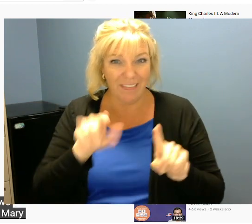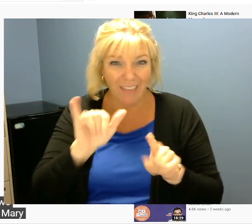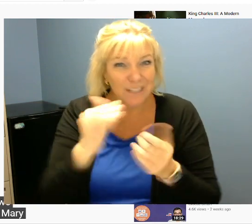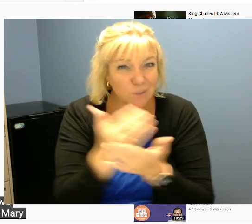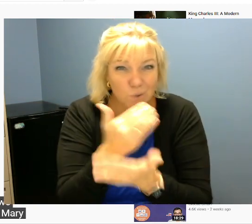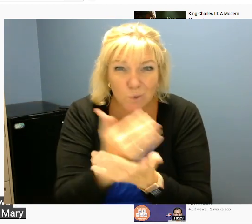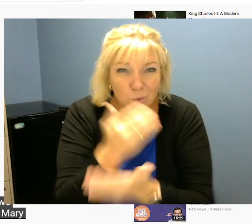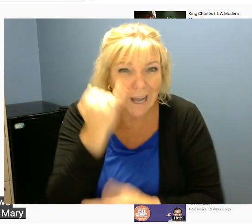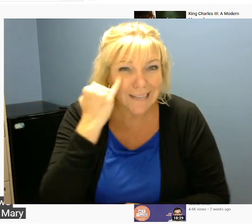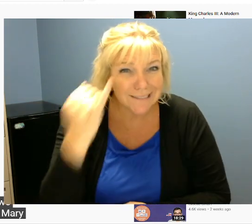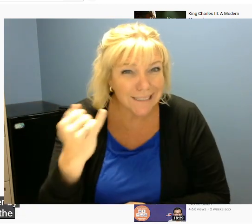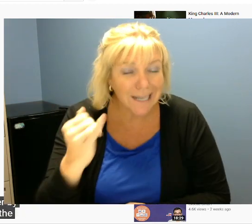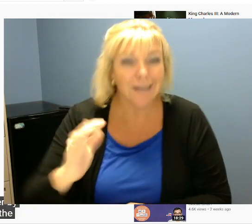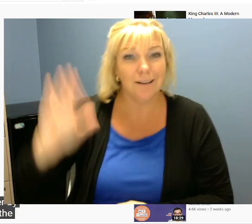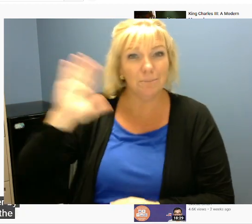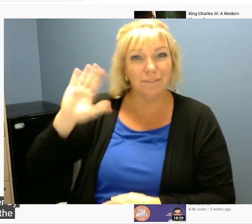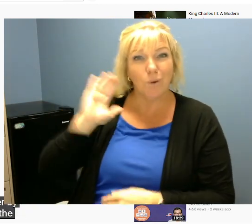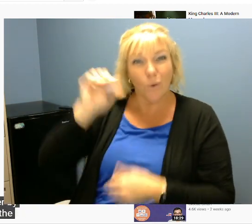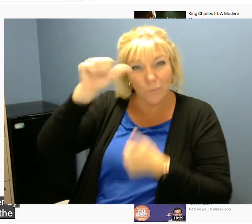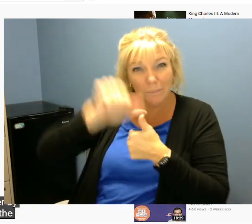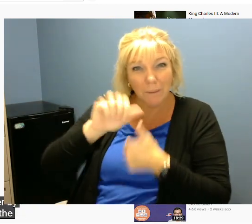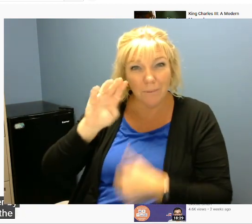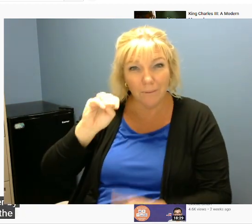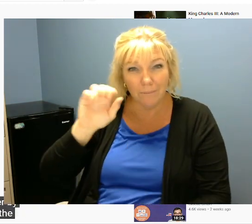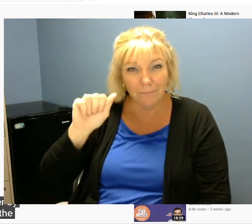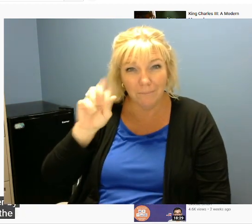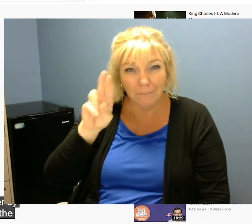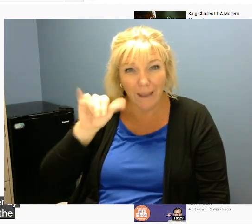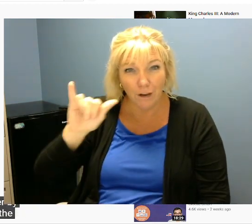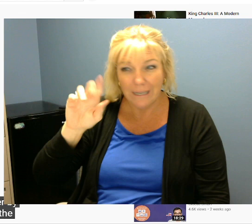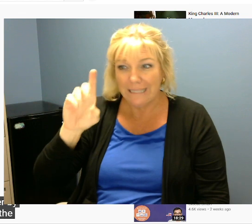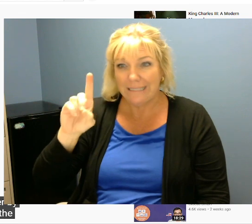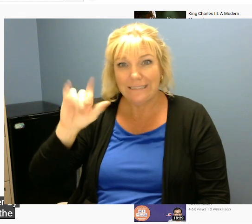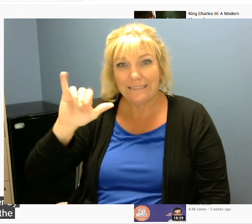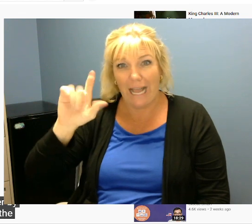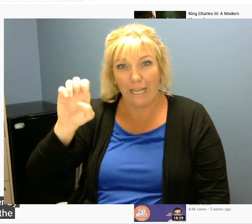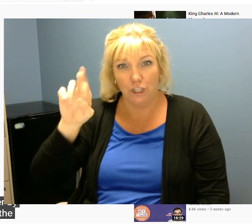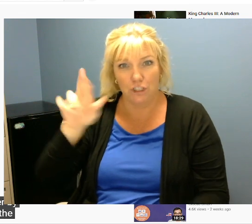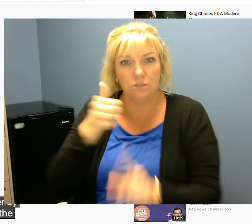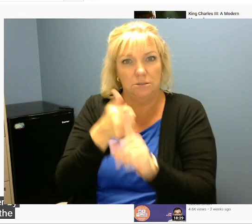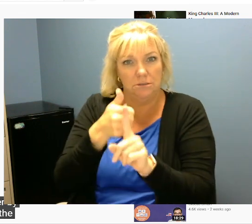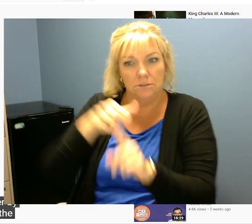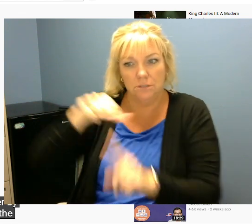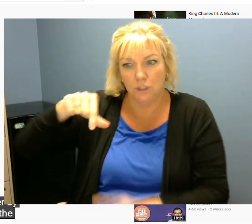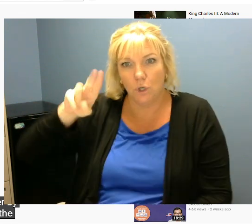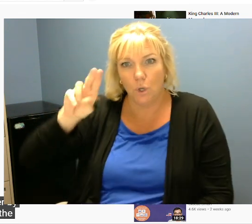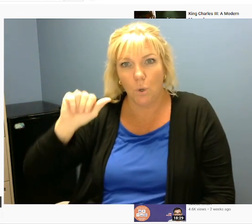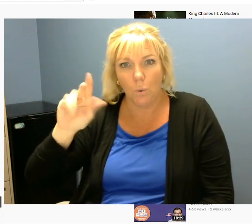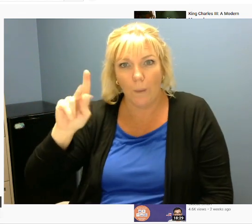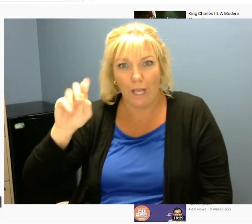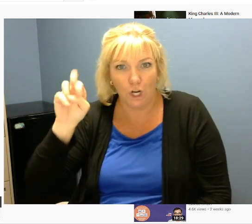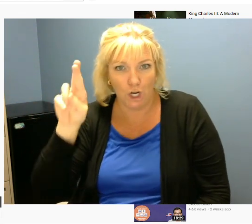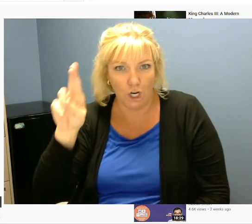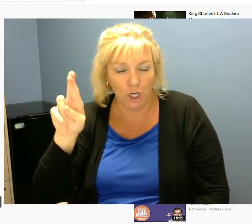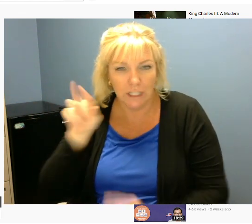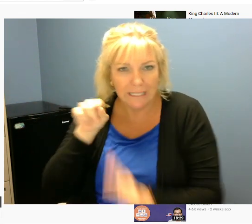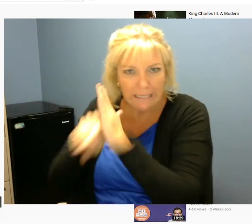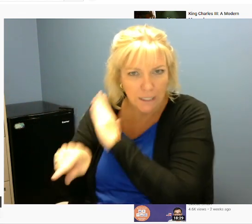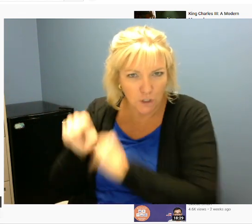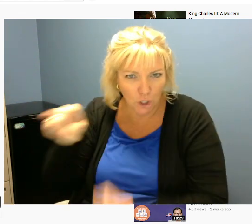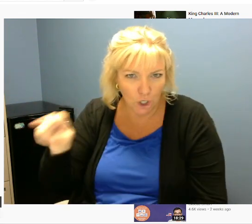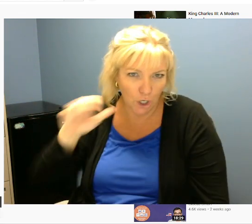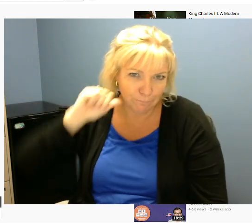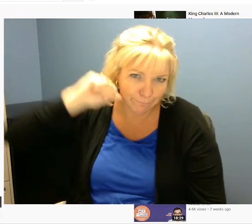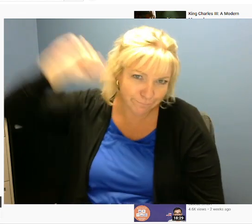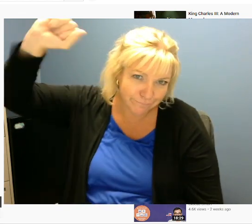seen really yet, right? Remember, Mary Dyer was executed for being a Quaker by the Puritans. So again, these are the three things that make the Great